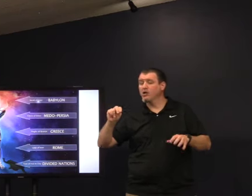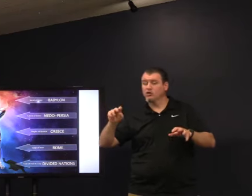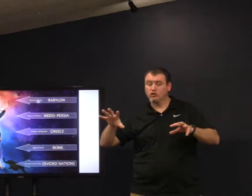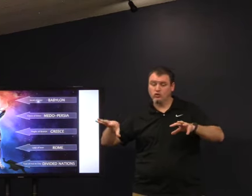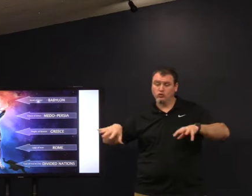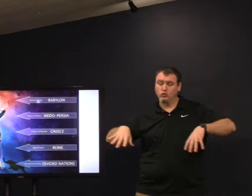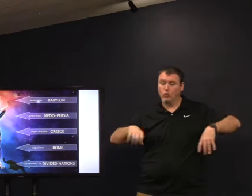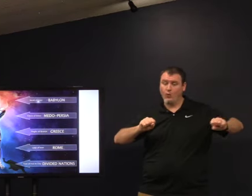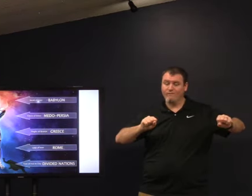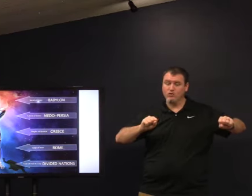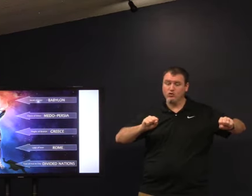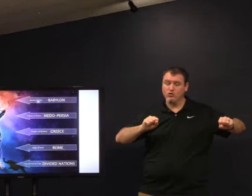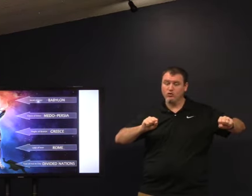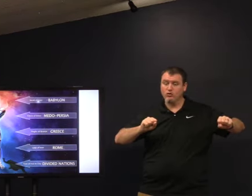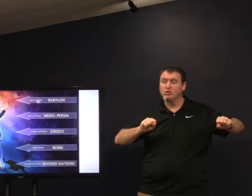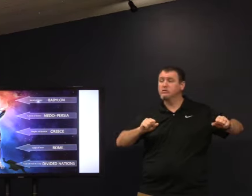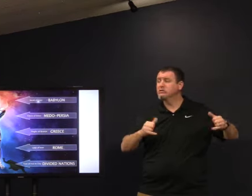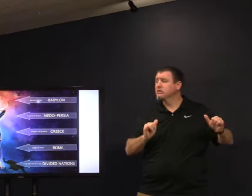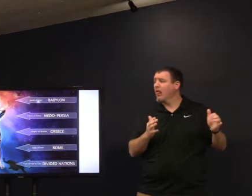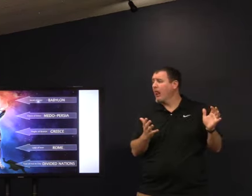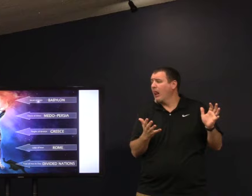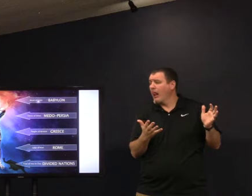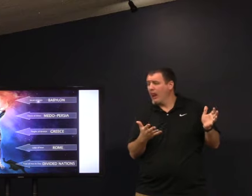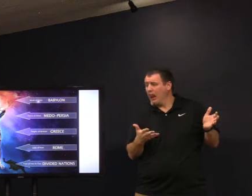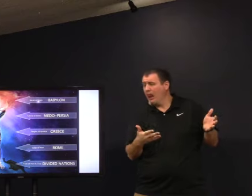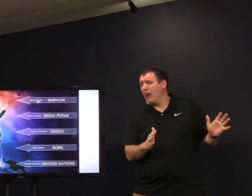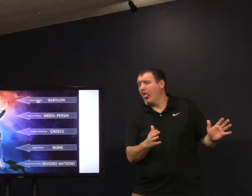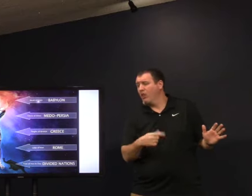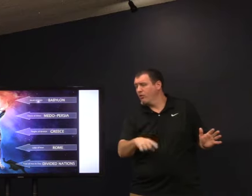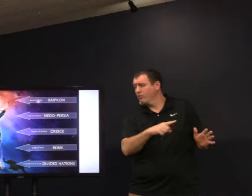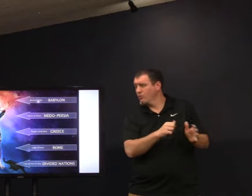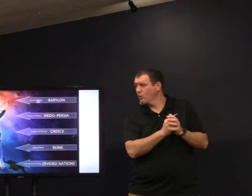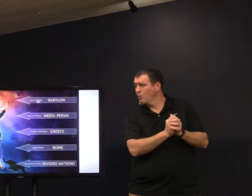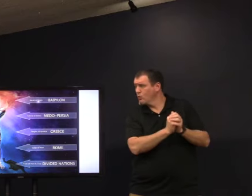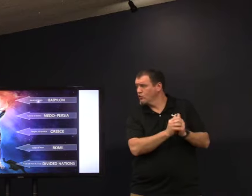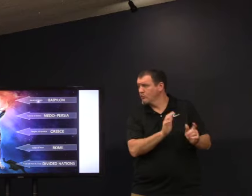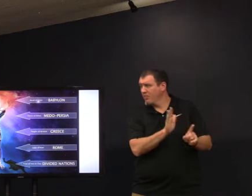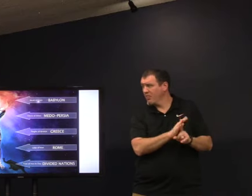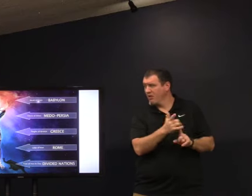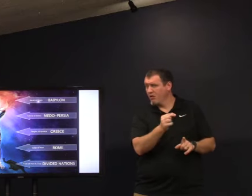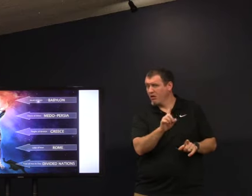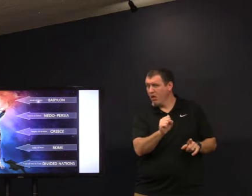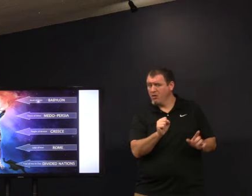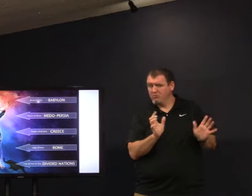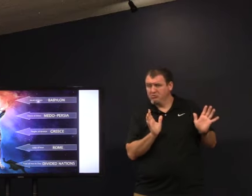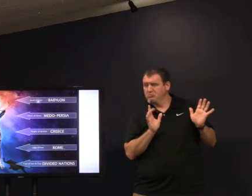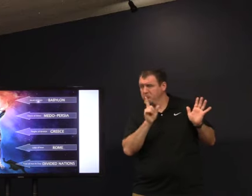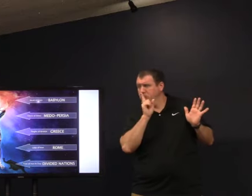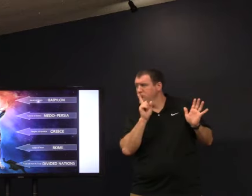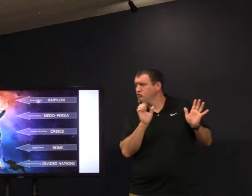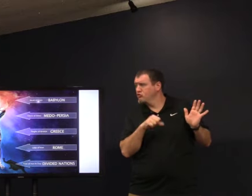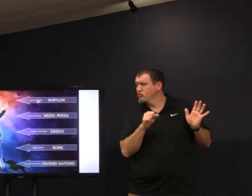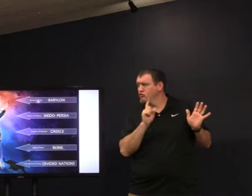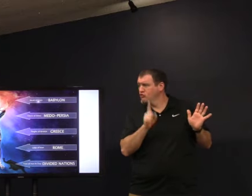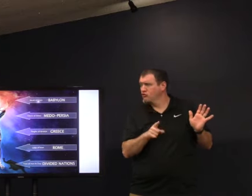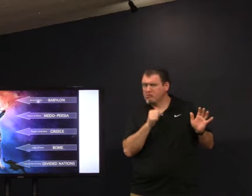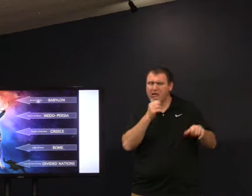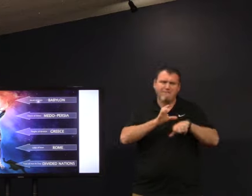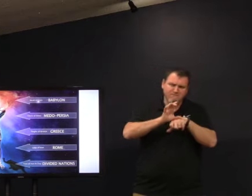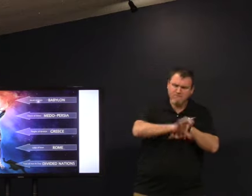Babylon took over and still let them worship their own gods in the